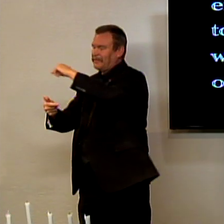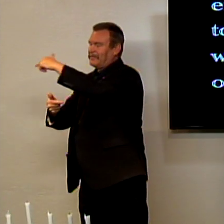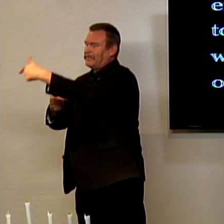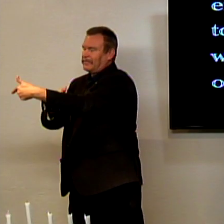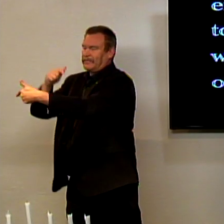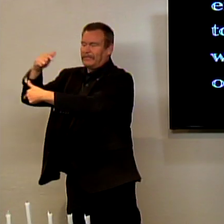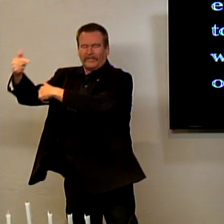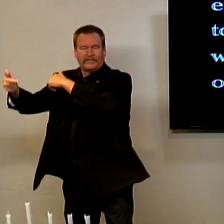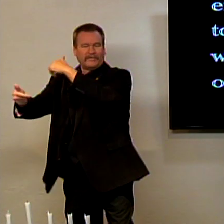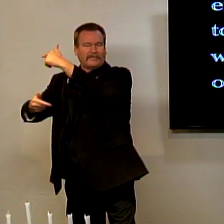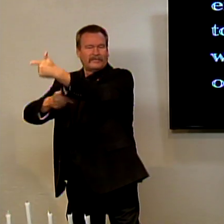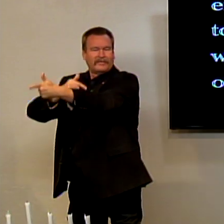Pass it on.